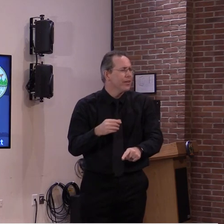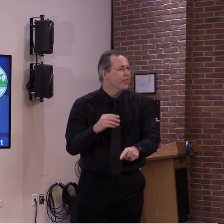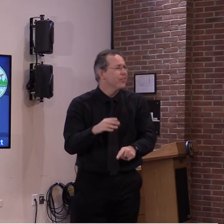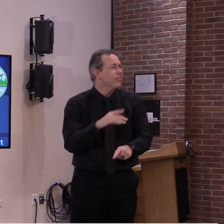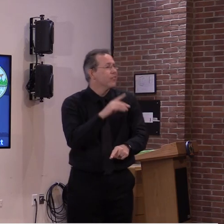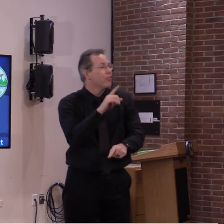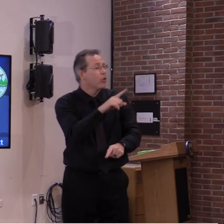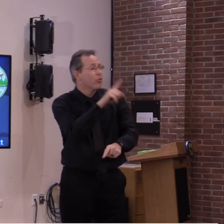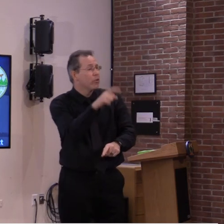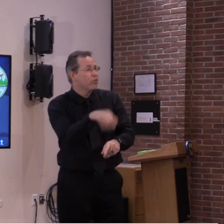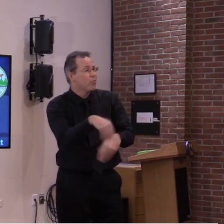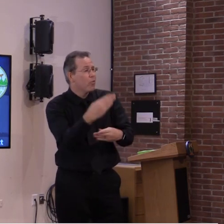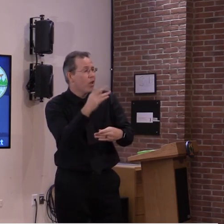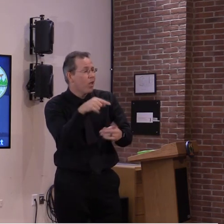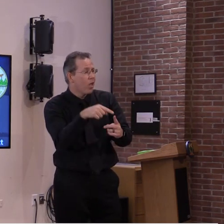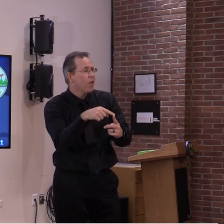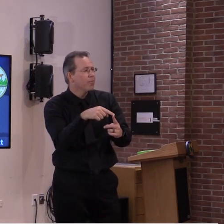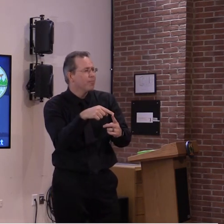actual calculation.